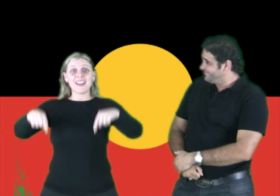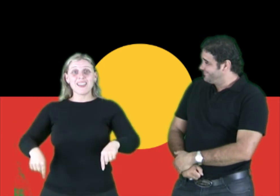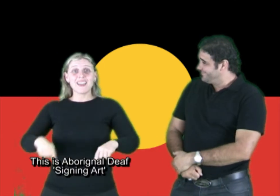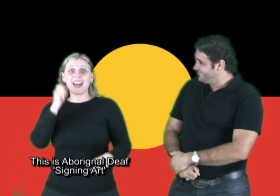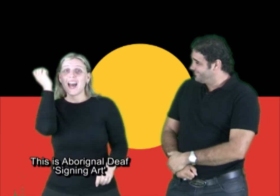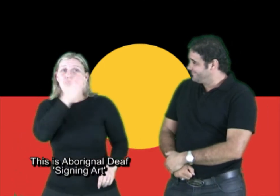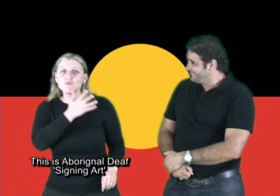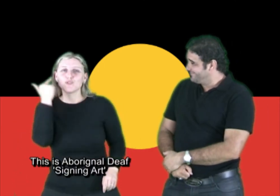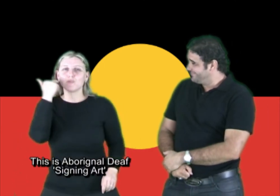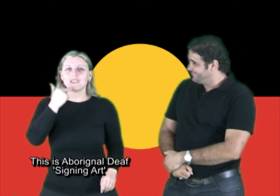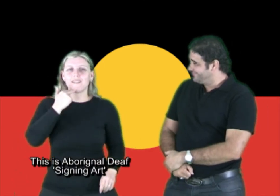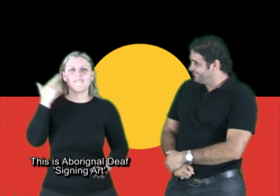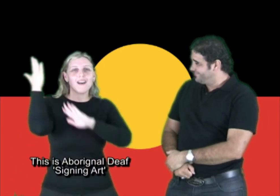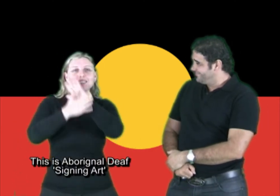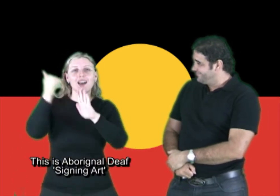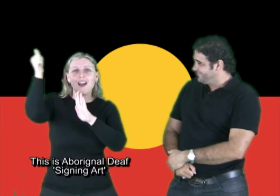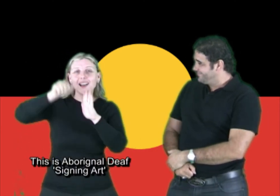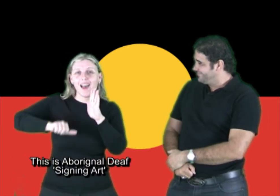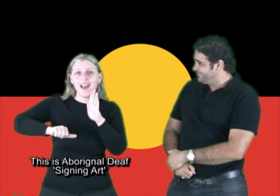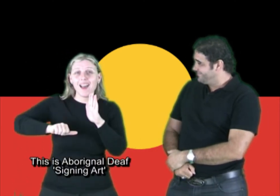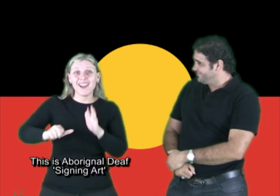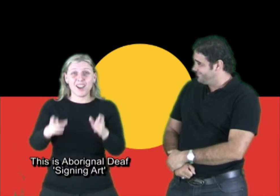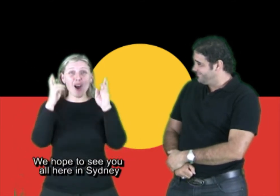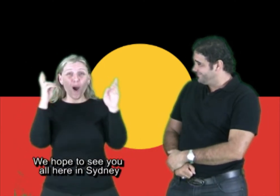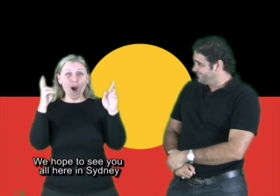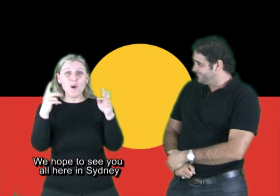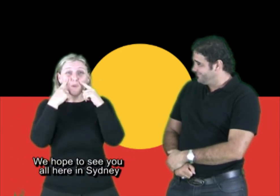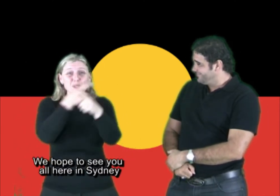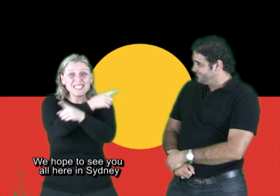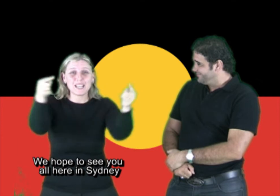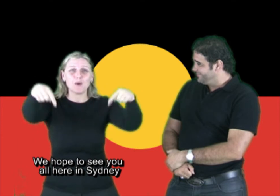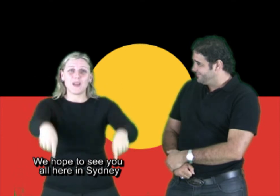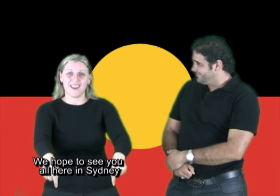This is Aboriginal deaf signing art. We hope to see you all here in Sydney.